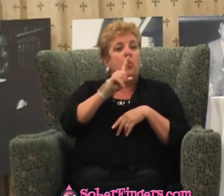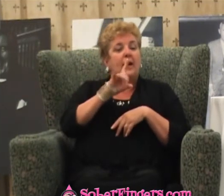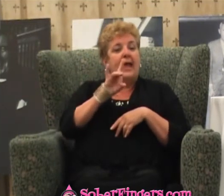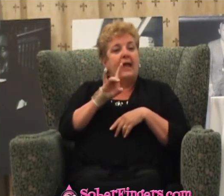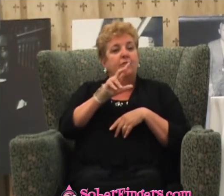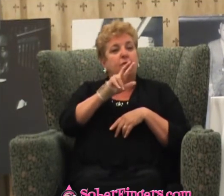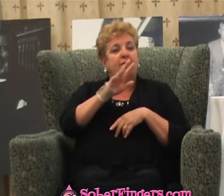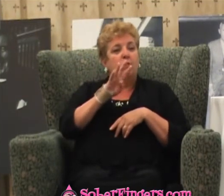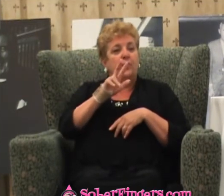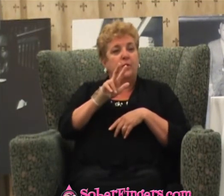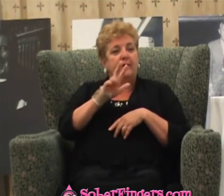818-353-4607.